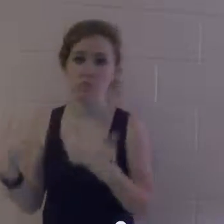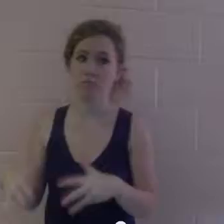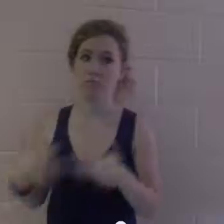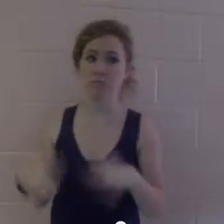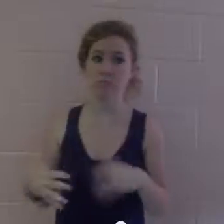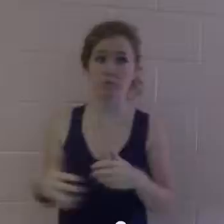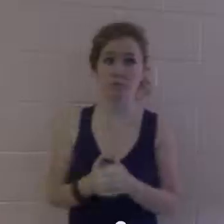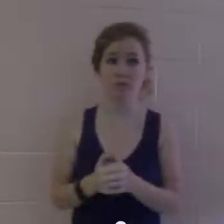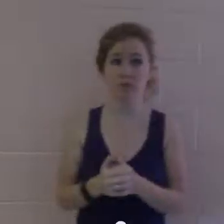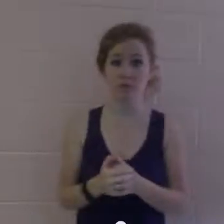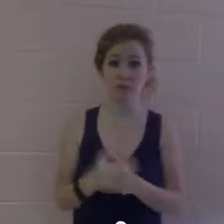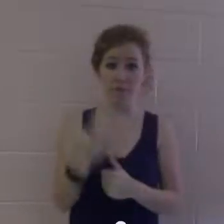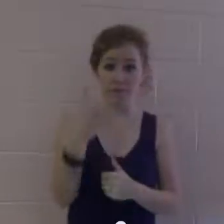They need to learn skills.